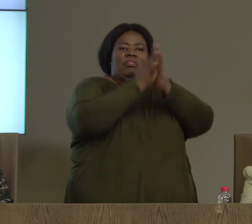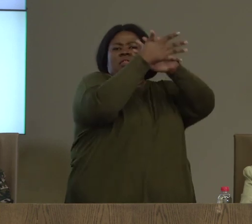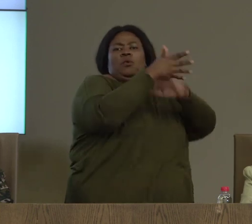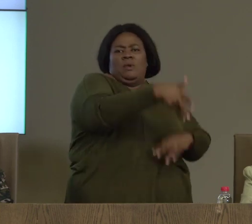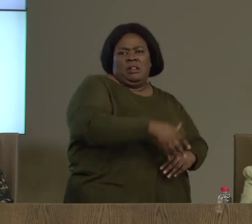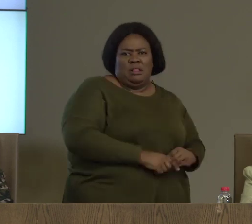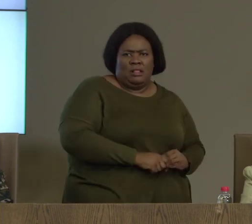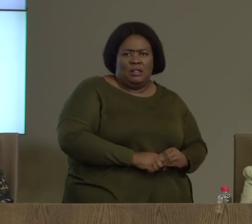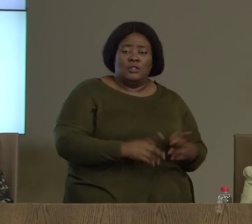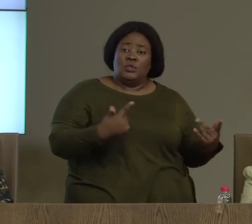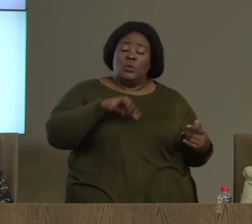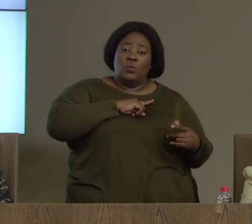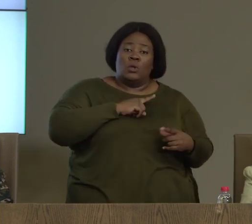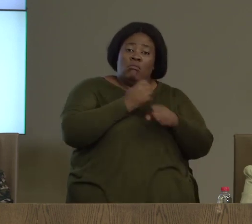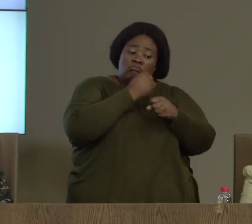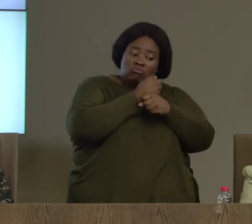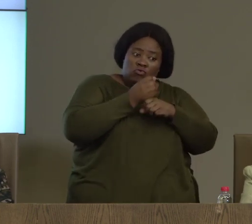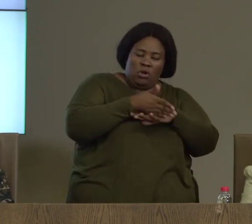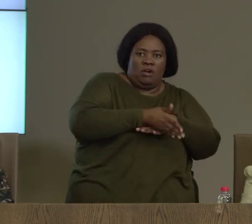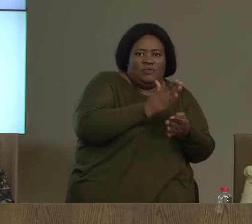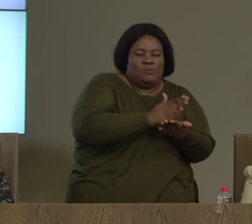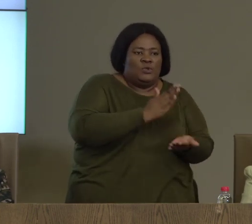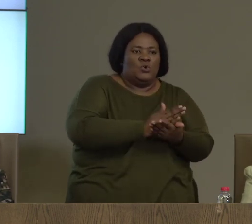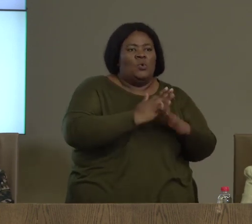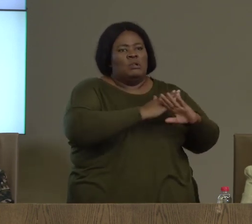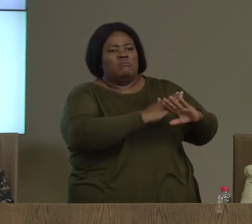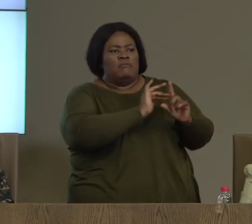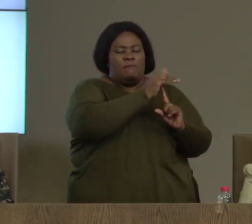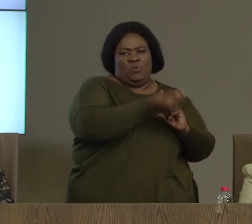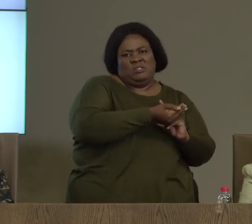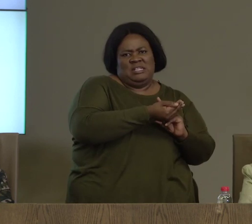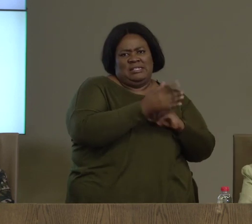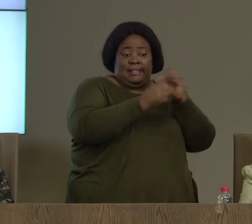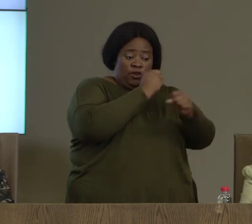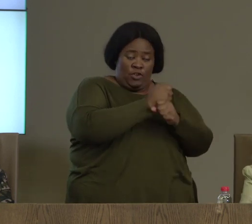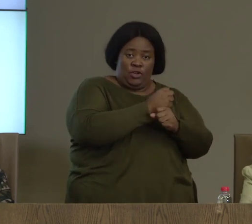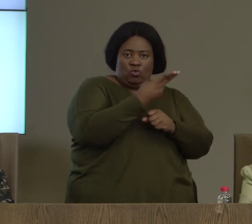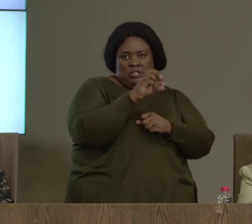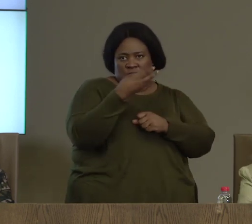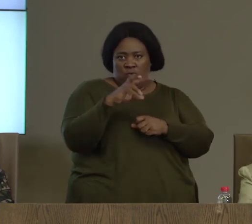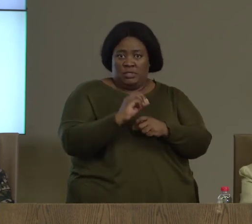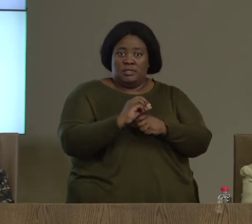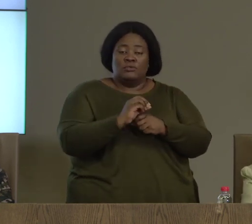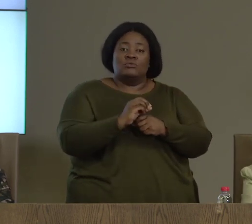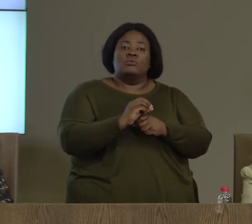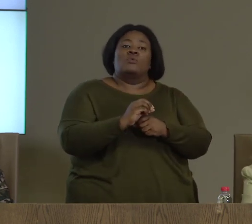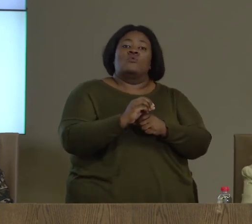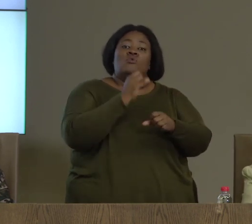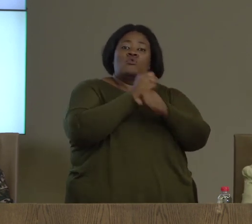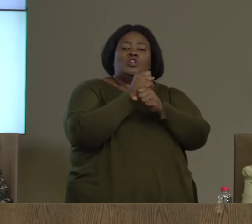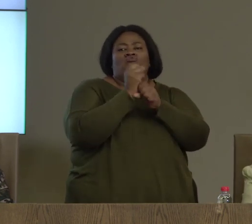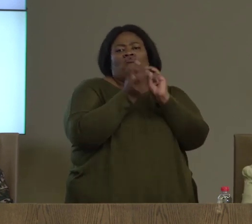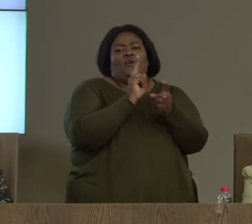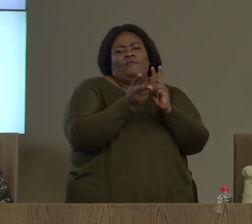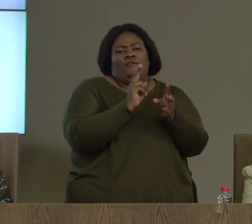So we are doing all we can to defend and protect the year. So the grade 12s should be ready